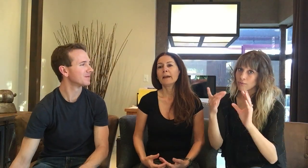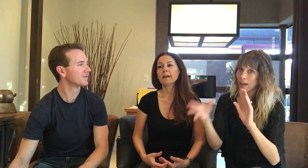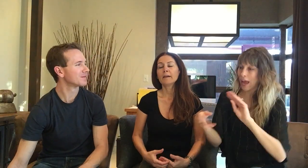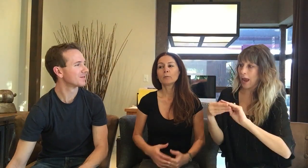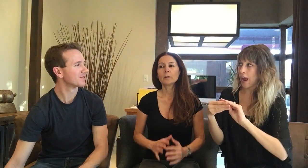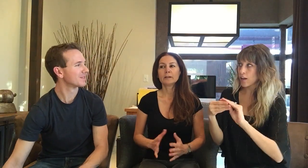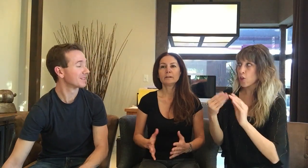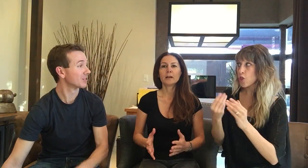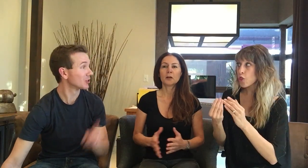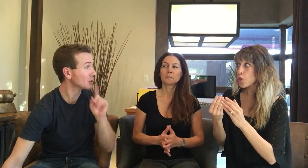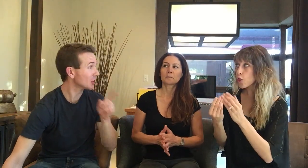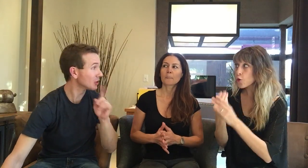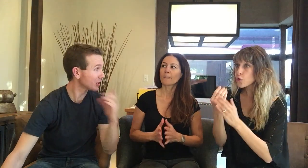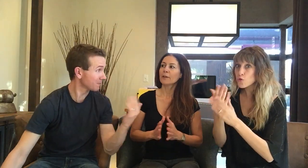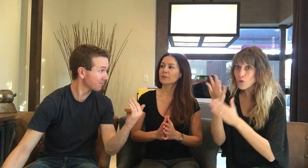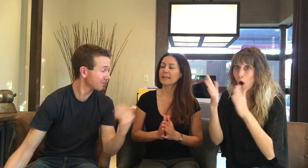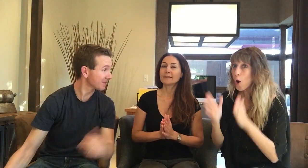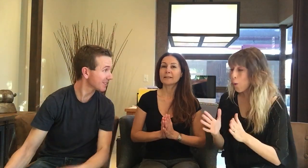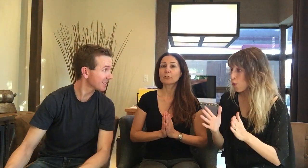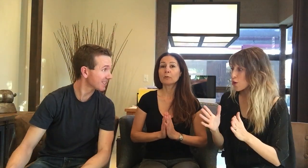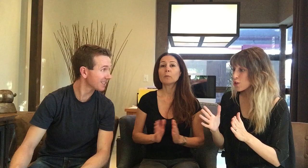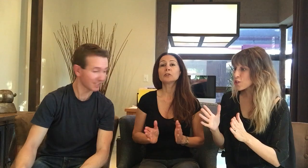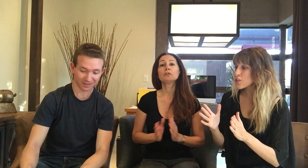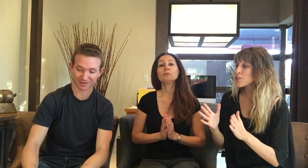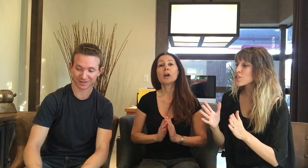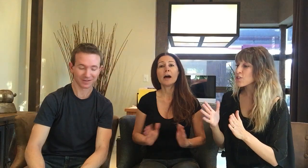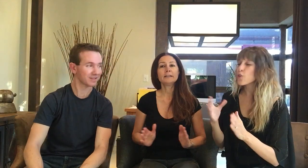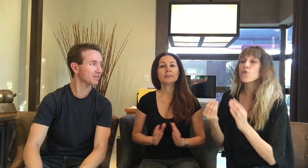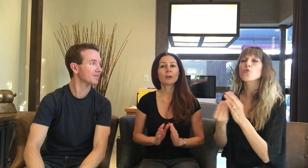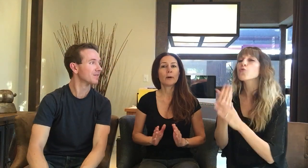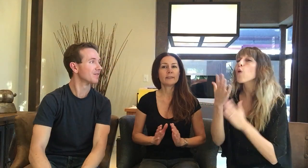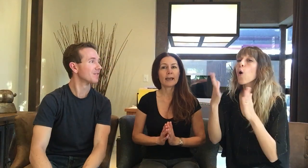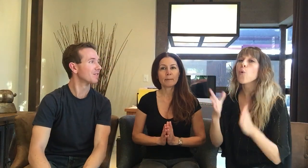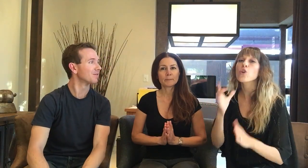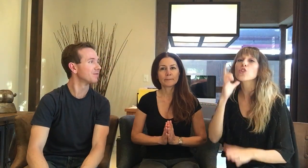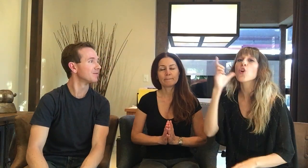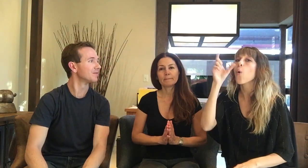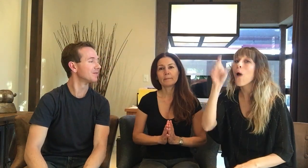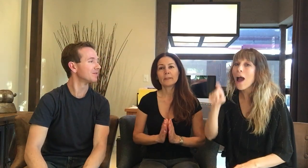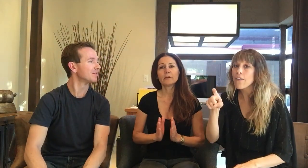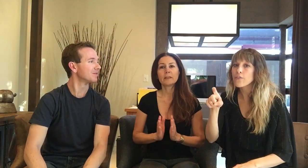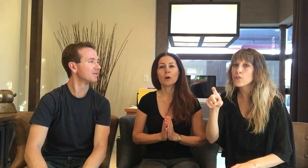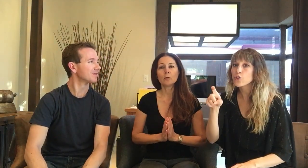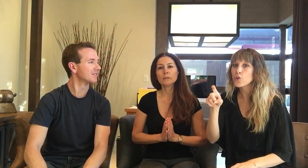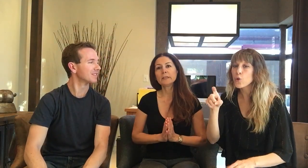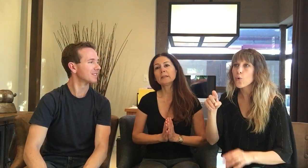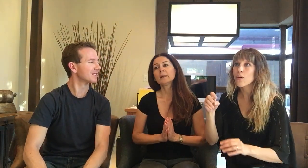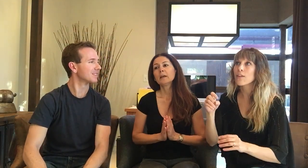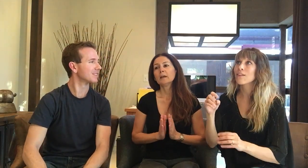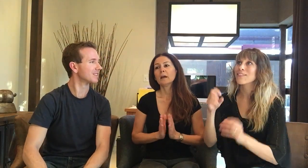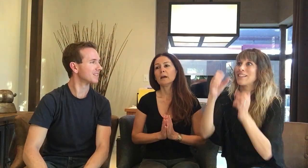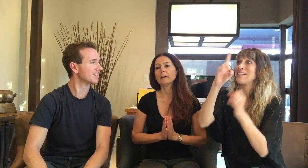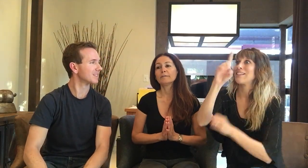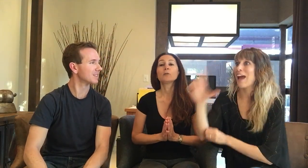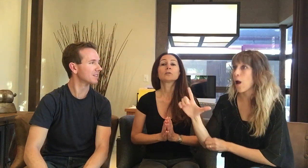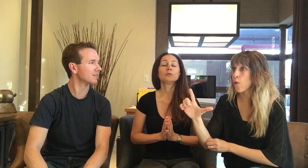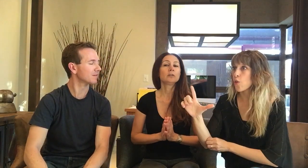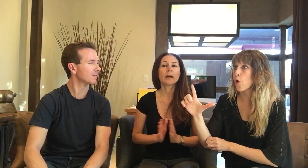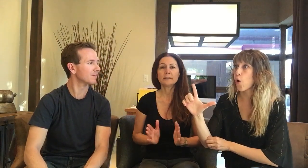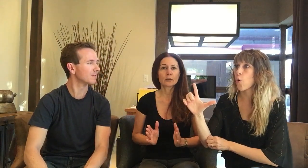that everyone understands that growers do not need to go on the app. They're the only folks who do not need to go